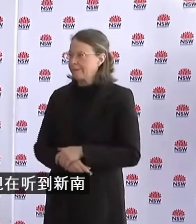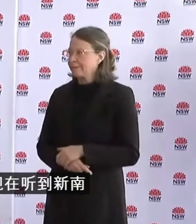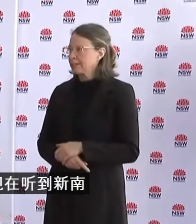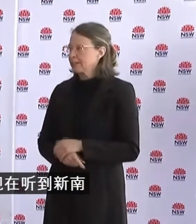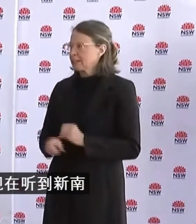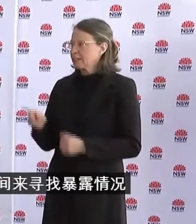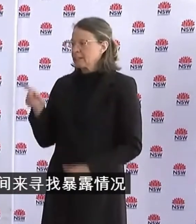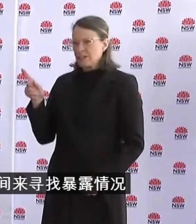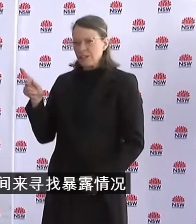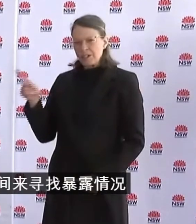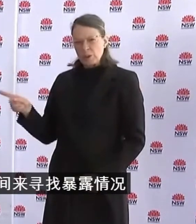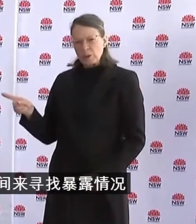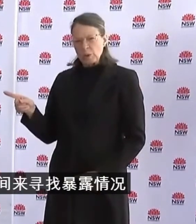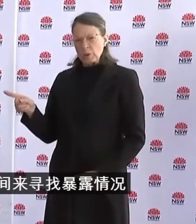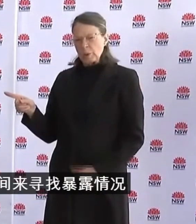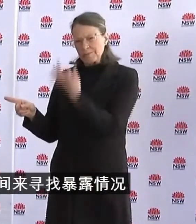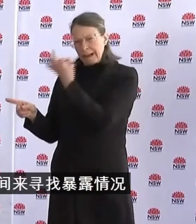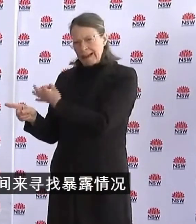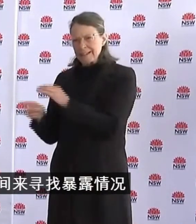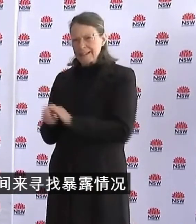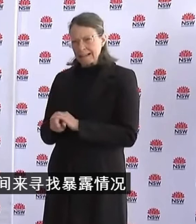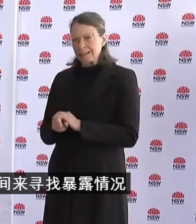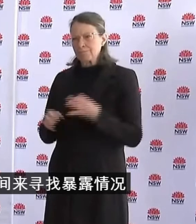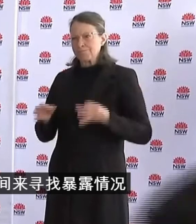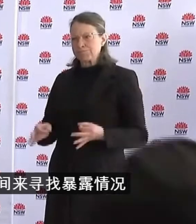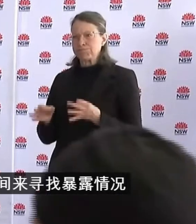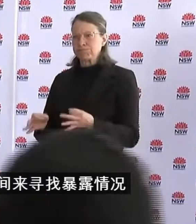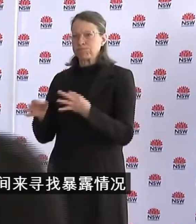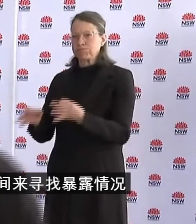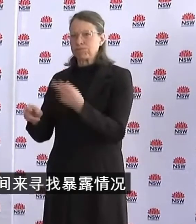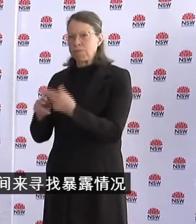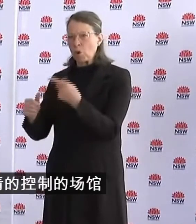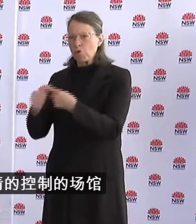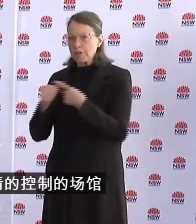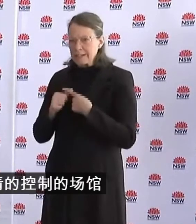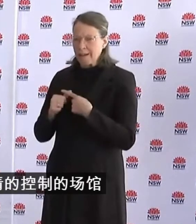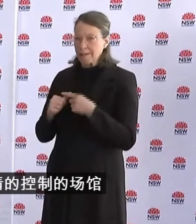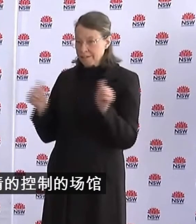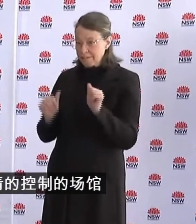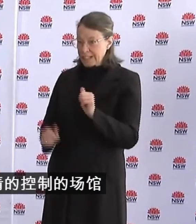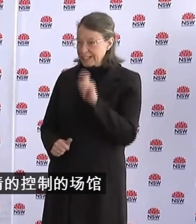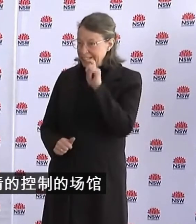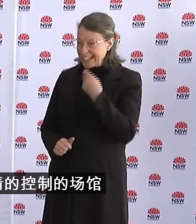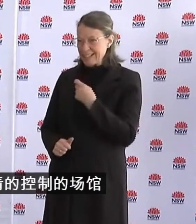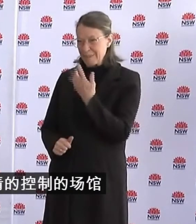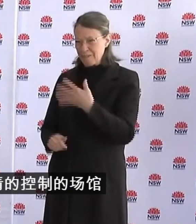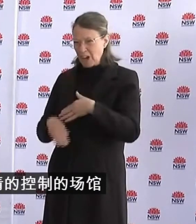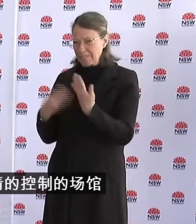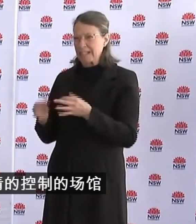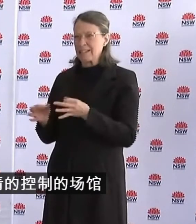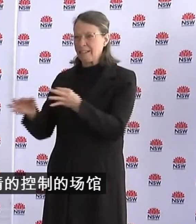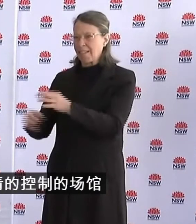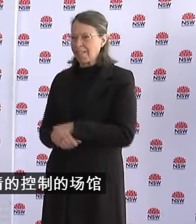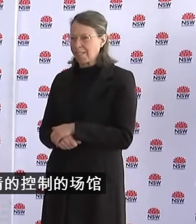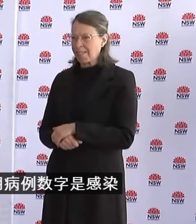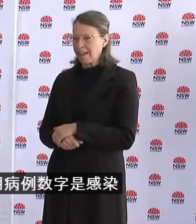We now hear that New South Wales health officials are taking more than a week to find exposure venues. You keep saying that we haven't lost control